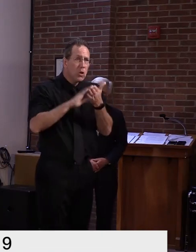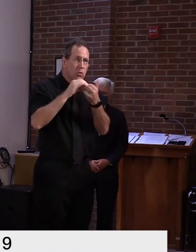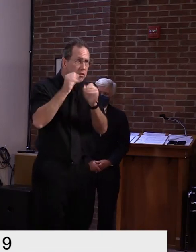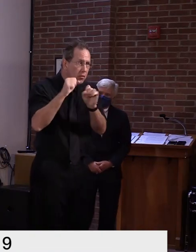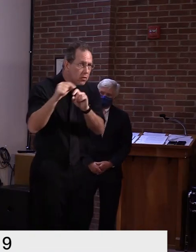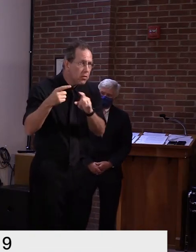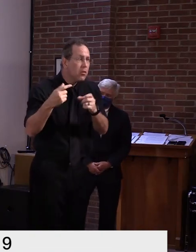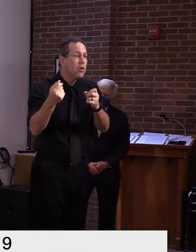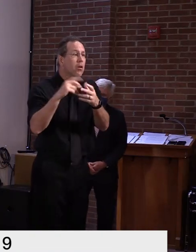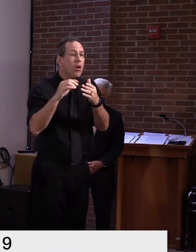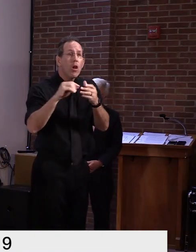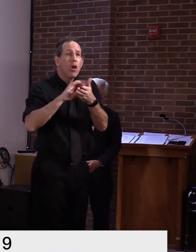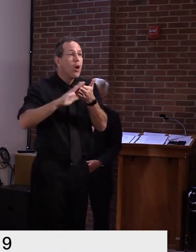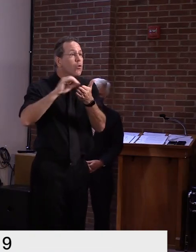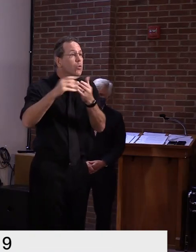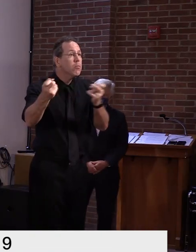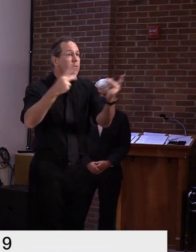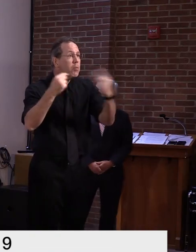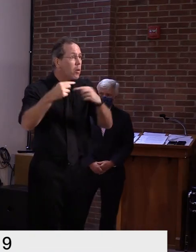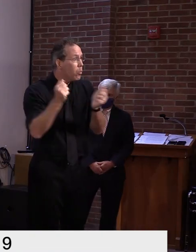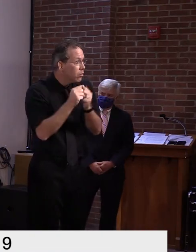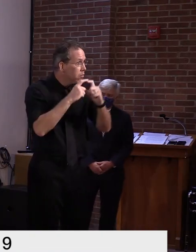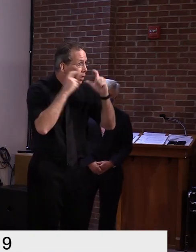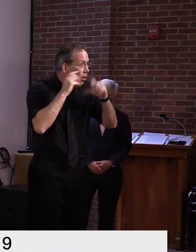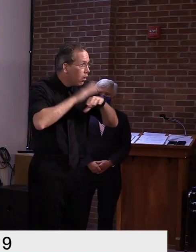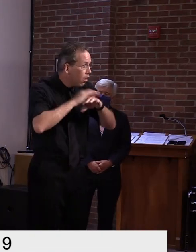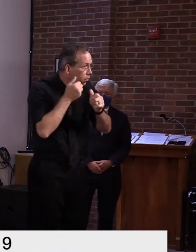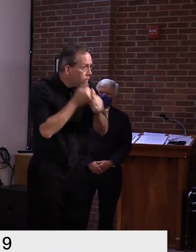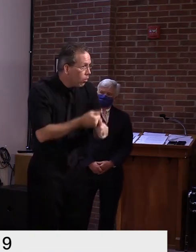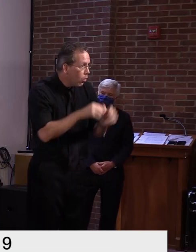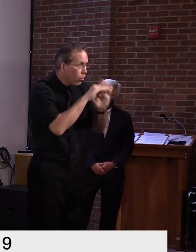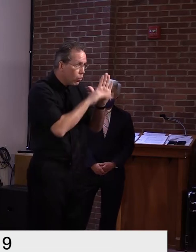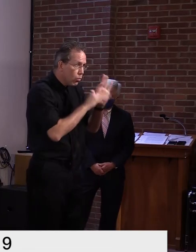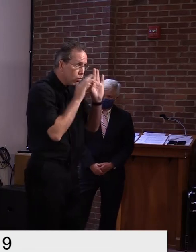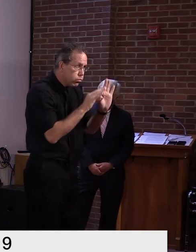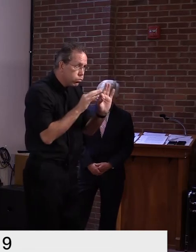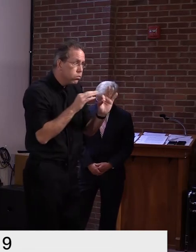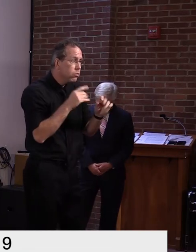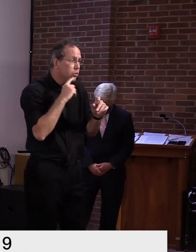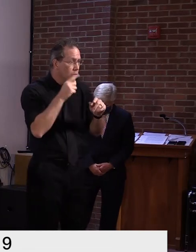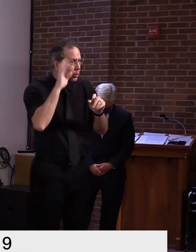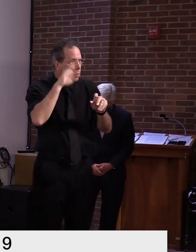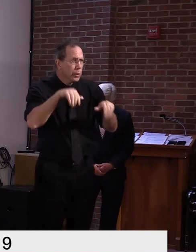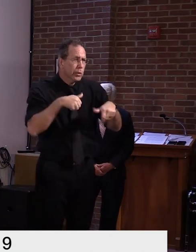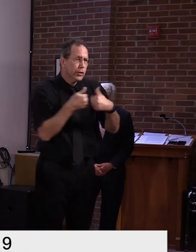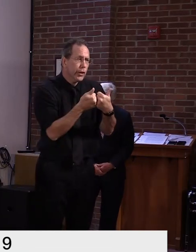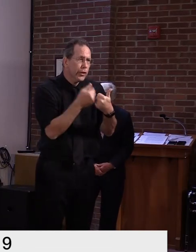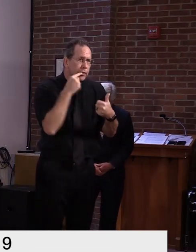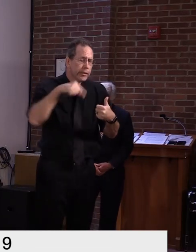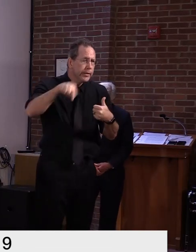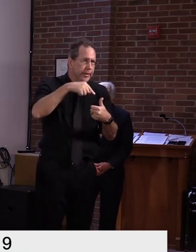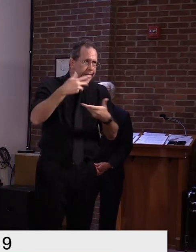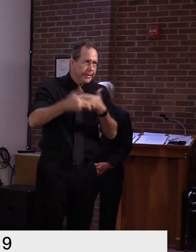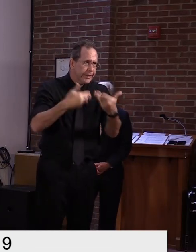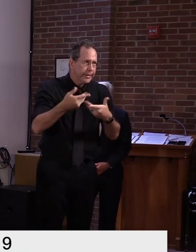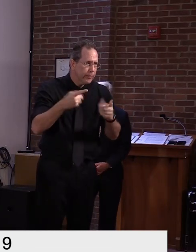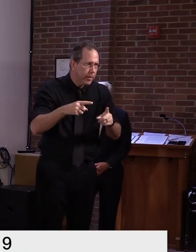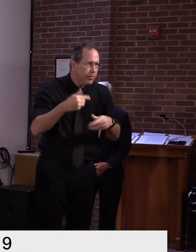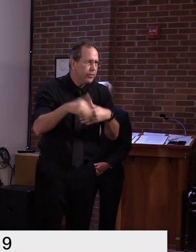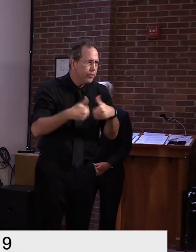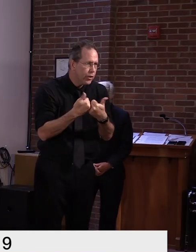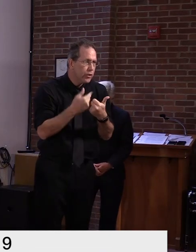period is going to be challenging, as we've said, and we're keeping track of that. So those are our priorities at this point in